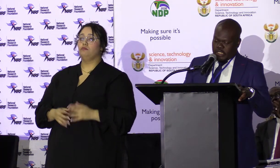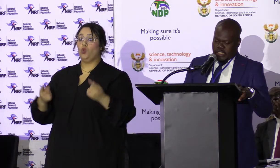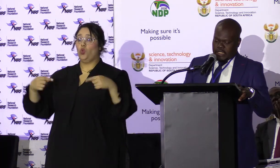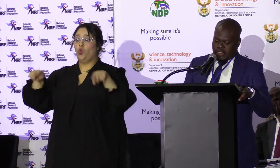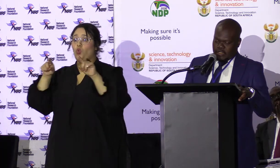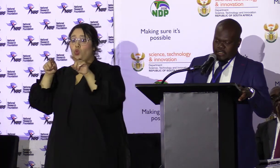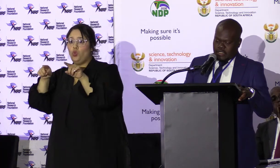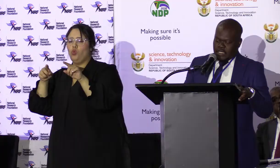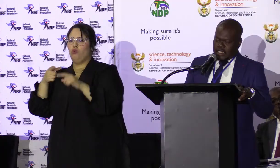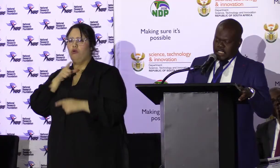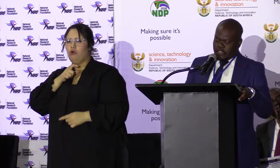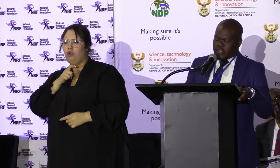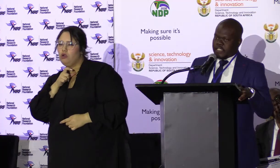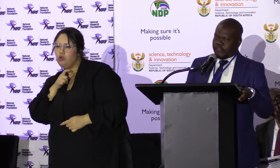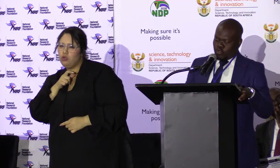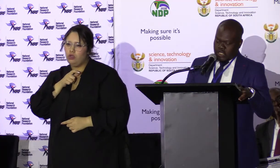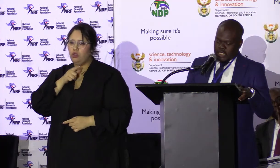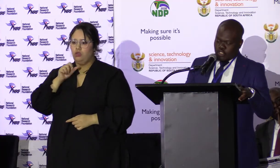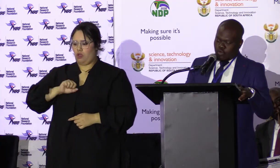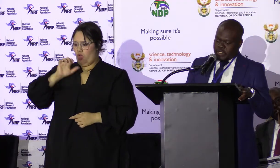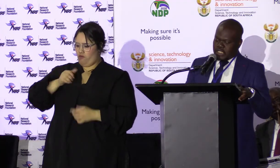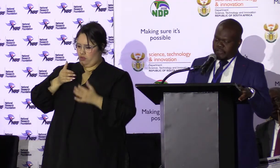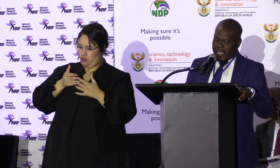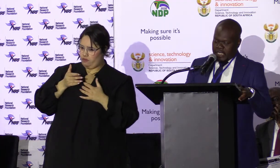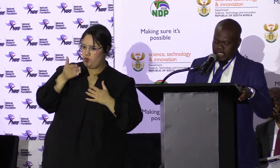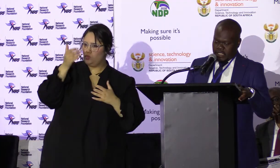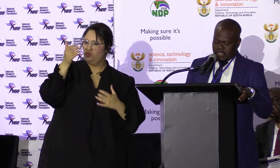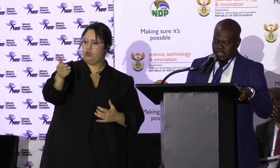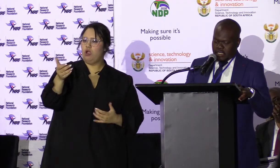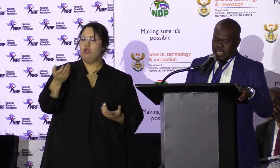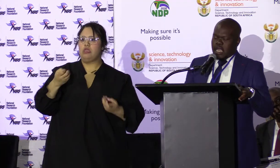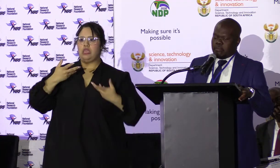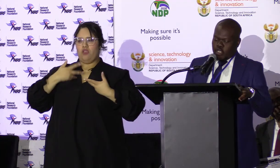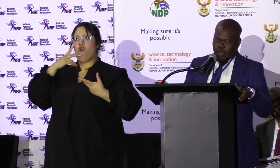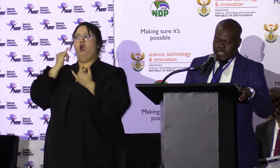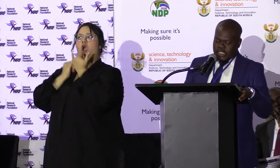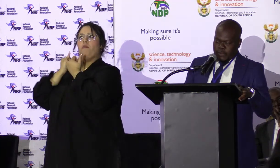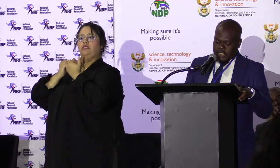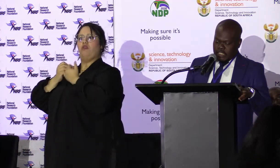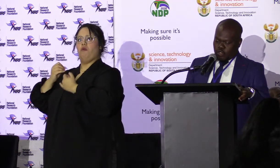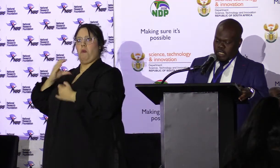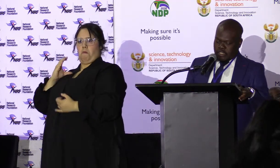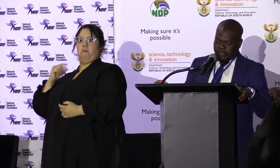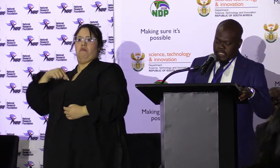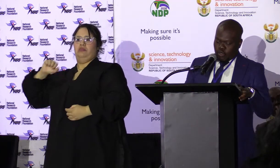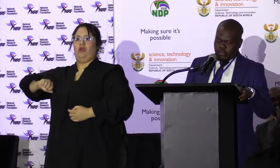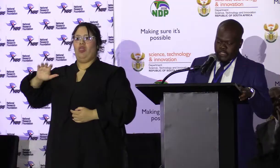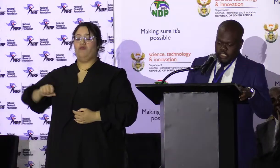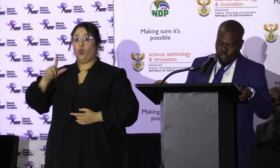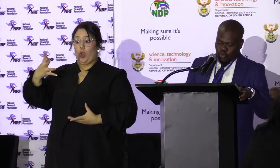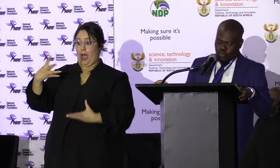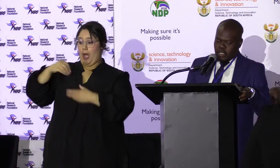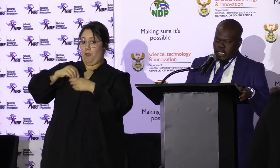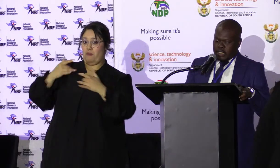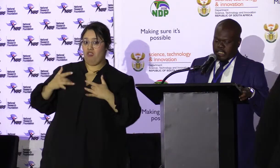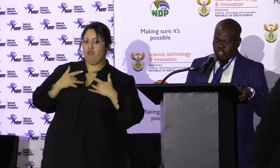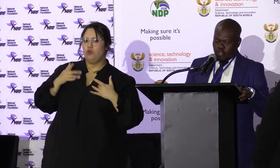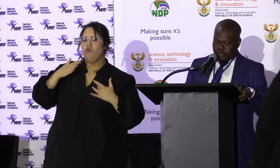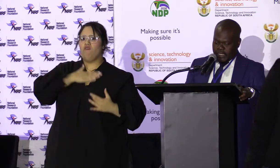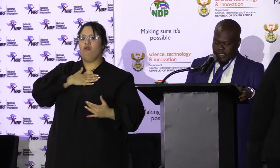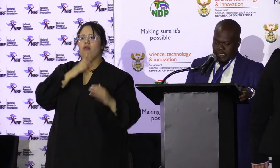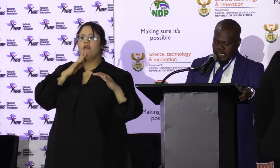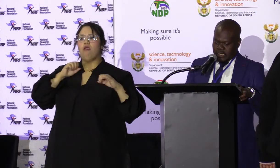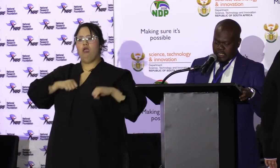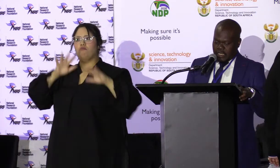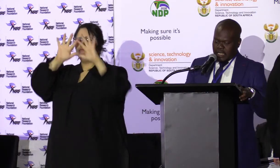Your curiosity is South Africa's future's competitive edge. May your participation in today's event convince you that